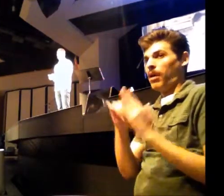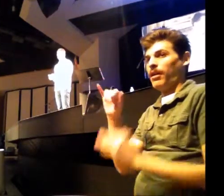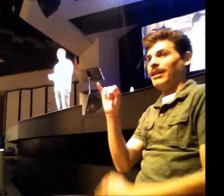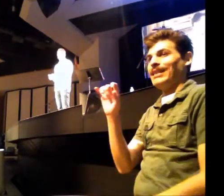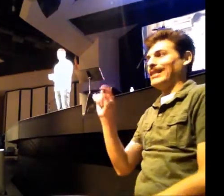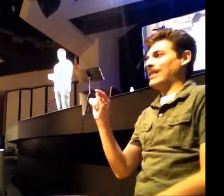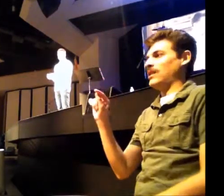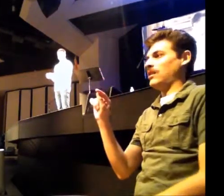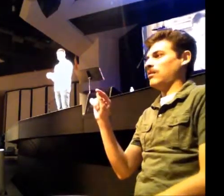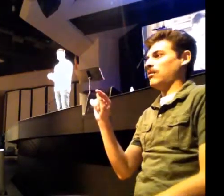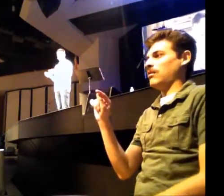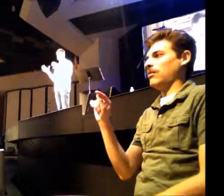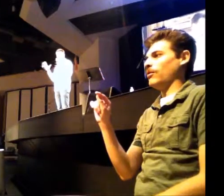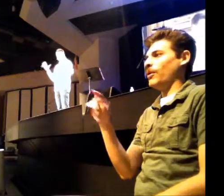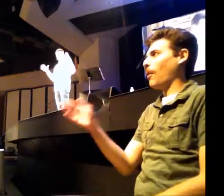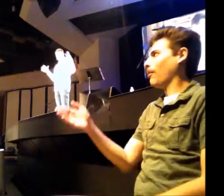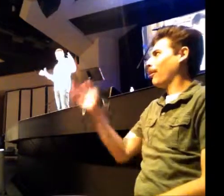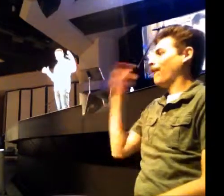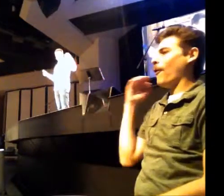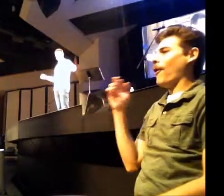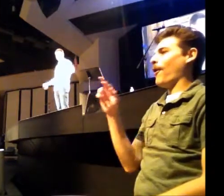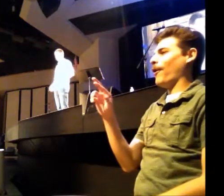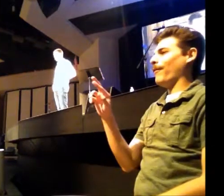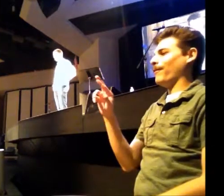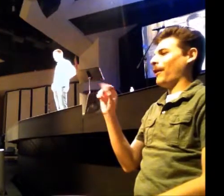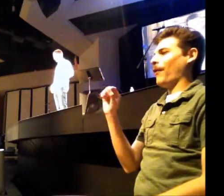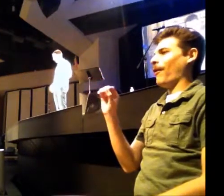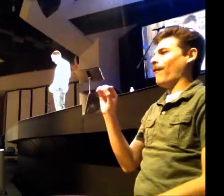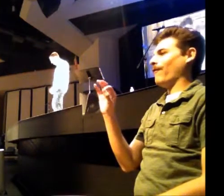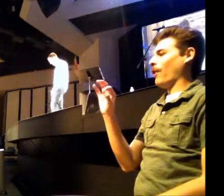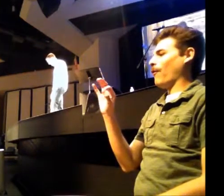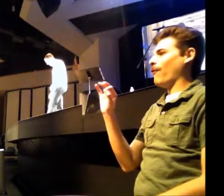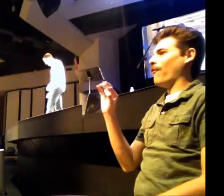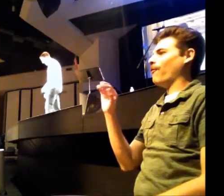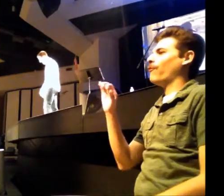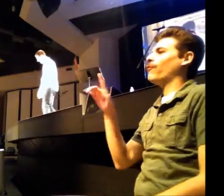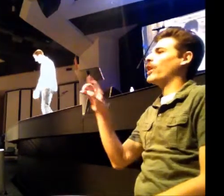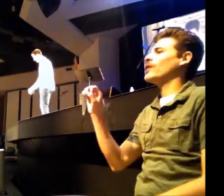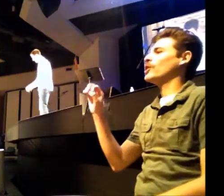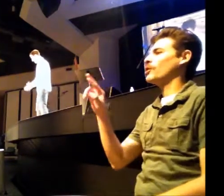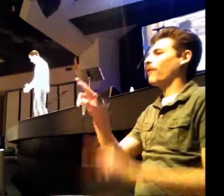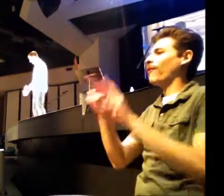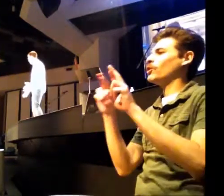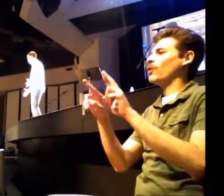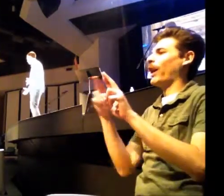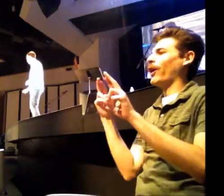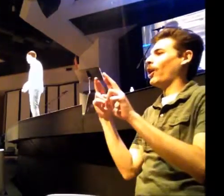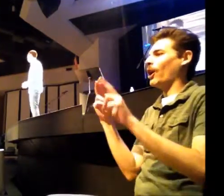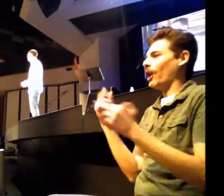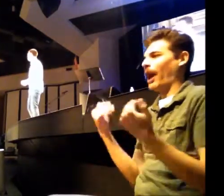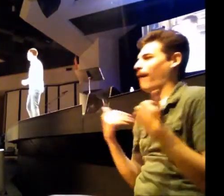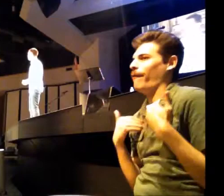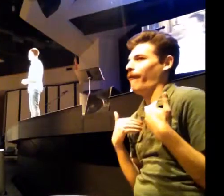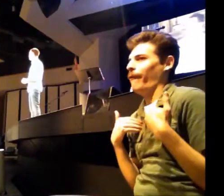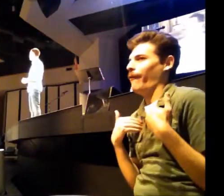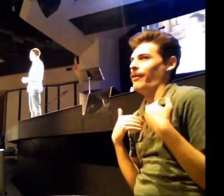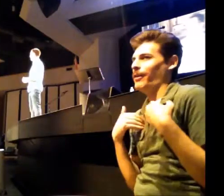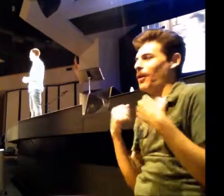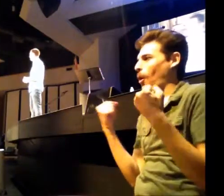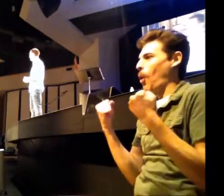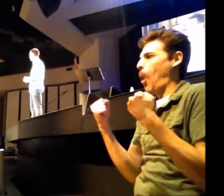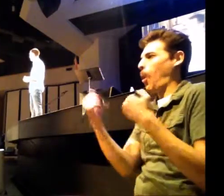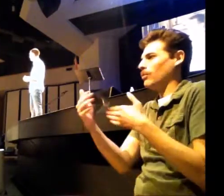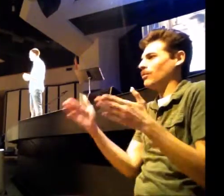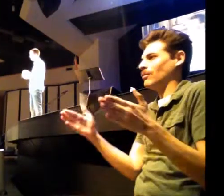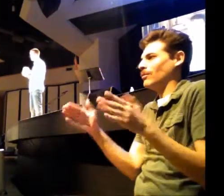ancient Egypt, they don't have refrigerant, you know, they're not keeping things real cold around there. And so they didn't have storehouses. You couldn't just go to the store